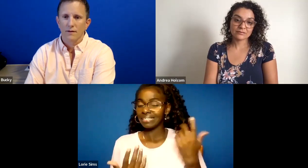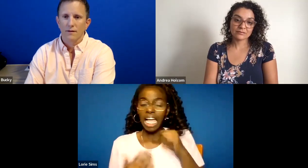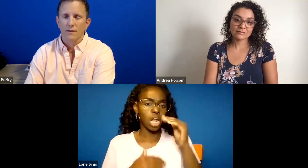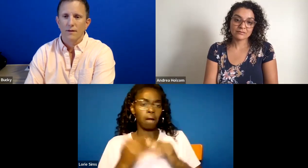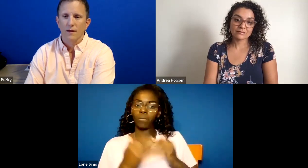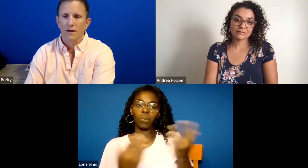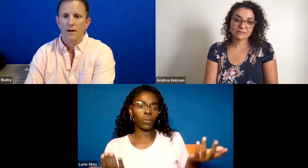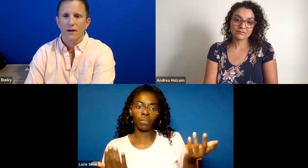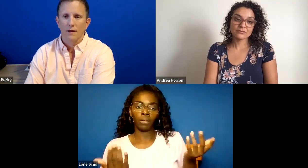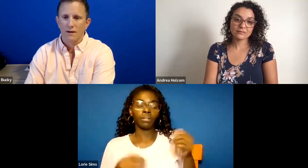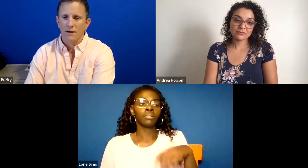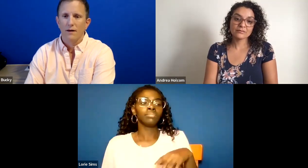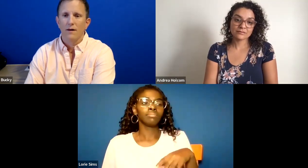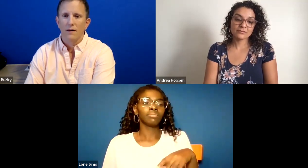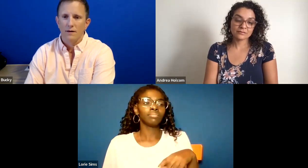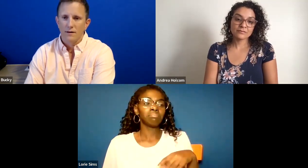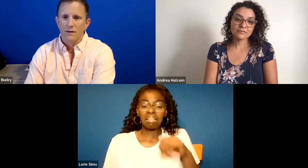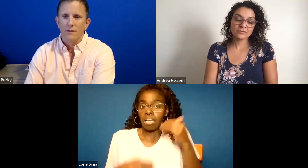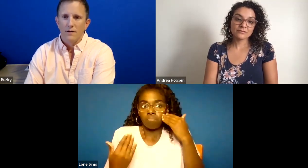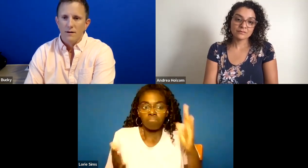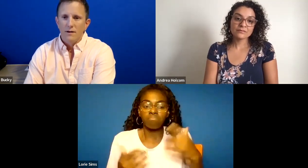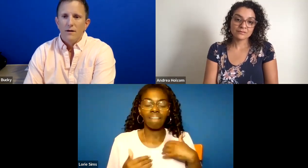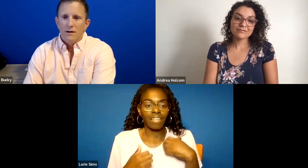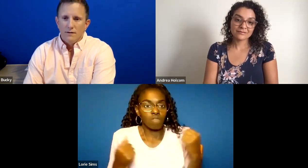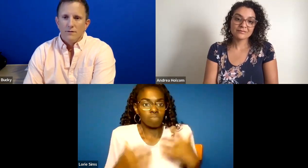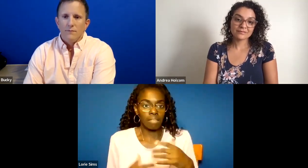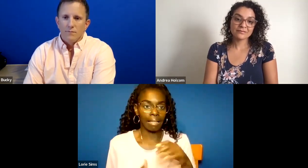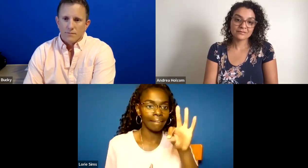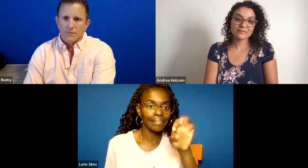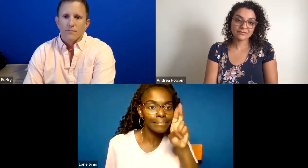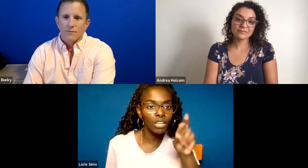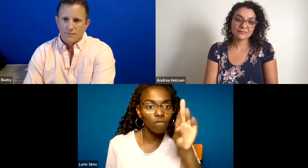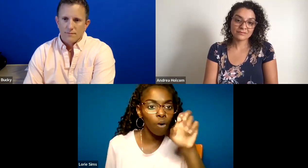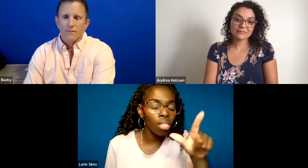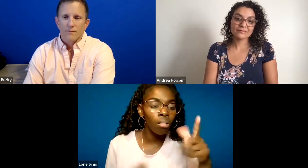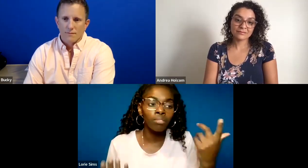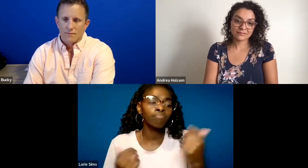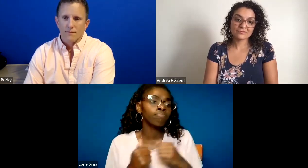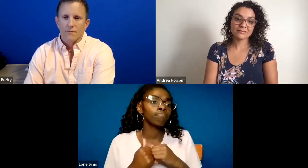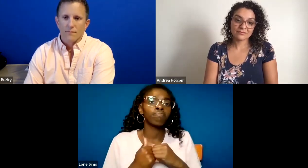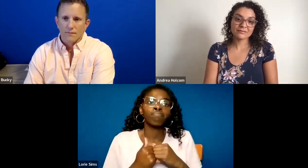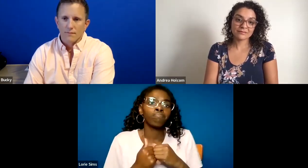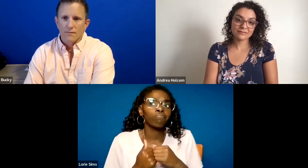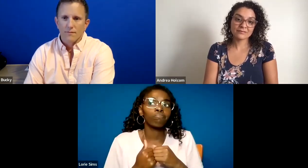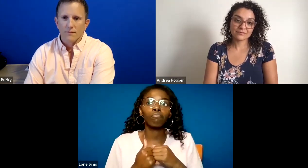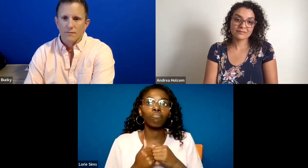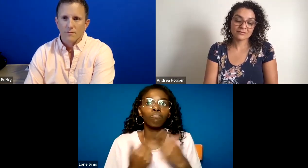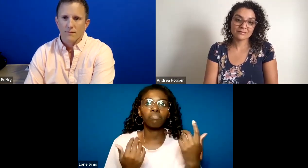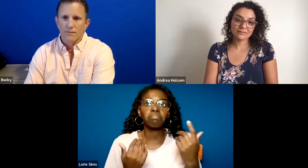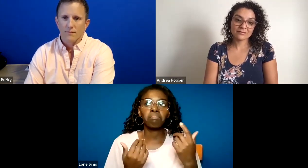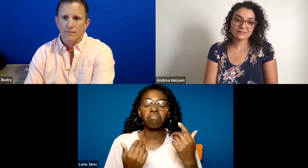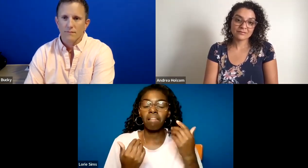information about the assignment. I did not feel comfortable with it, unfortunately. I was actually a little bit fearful as